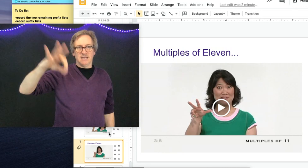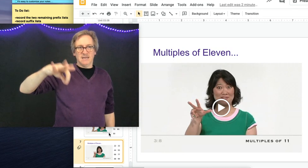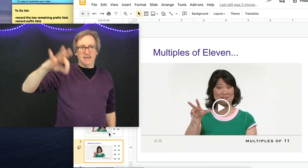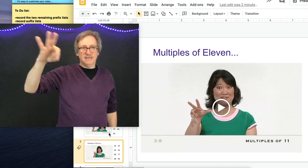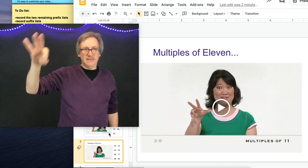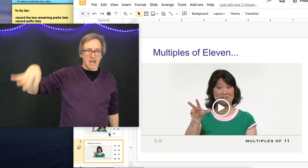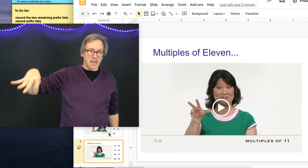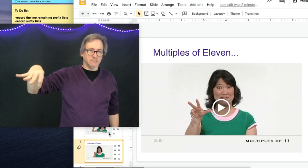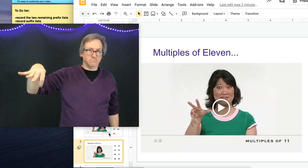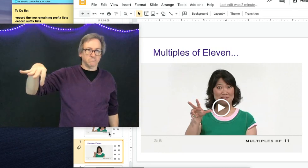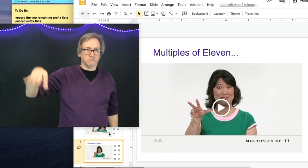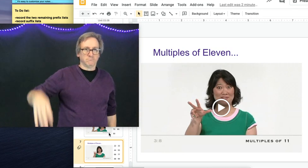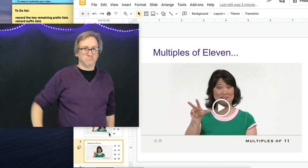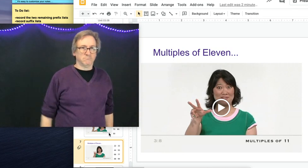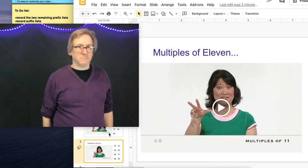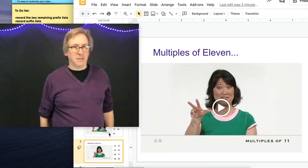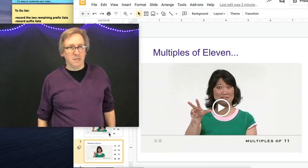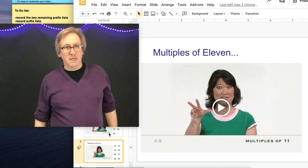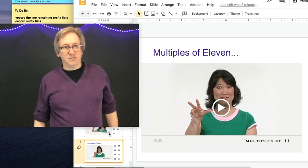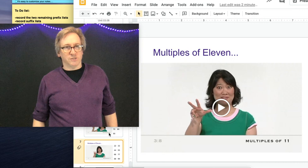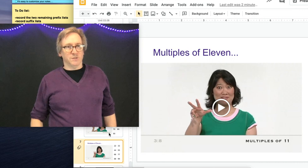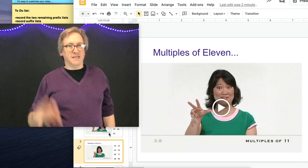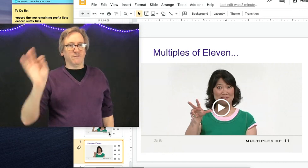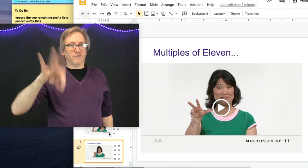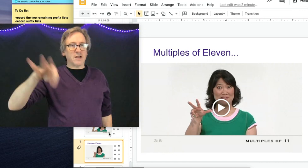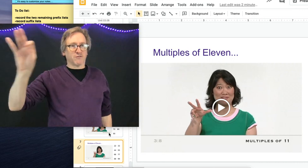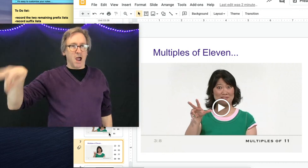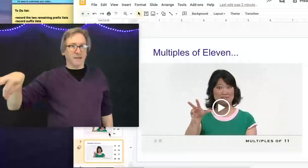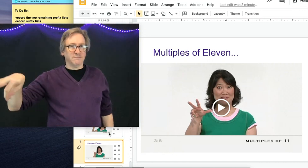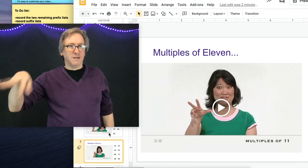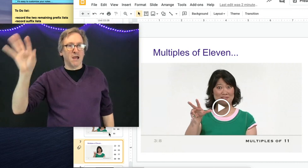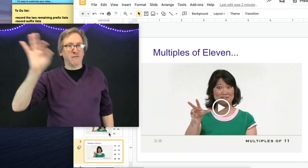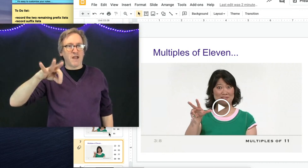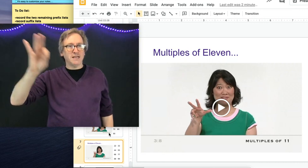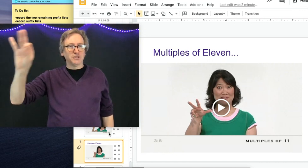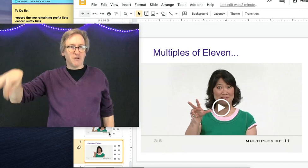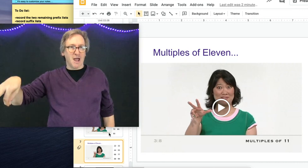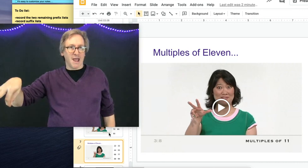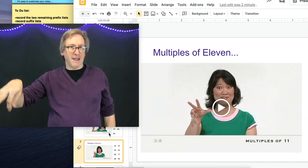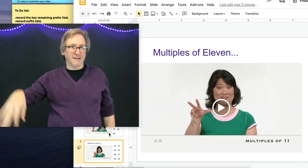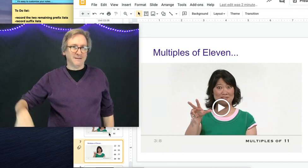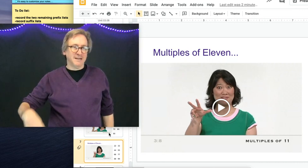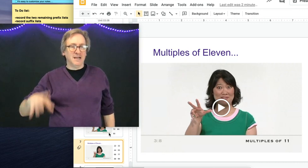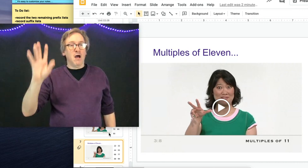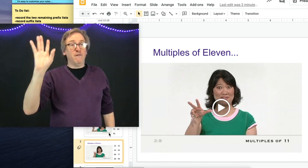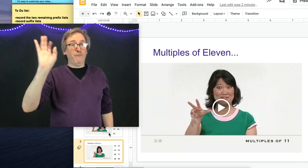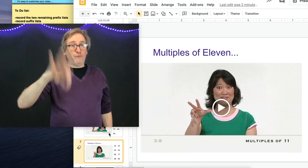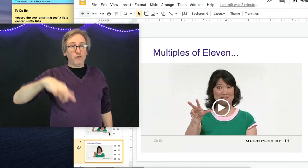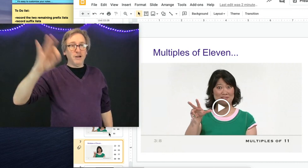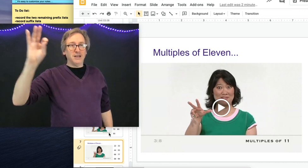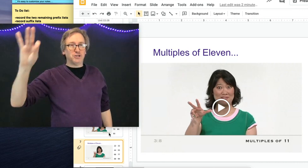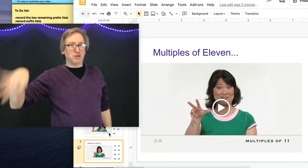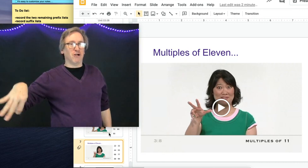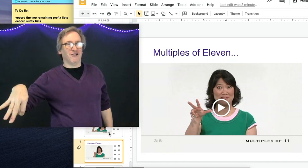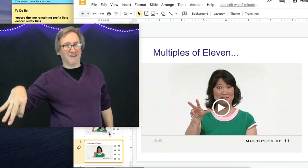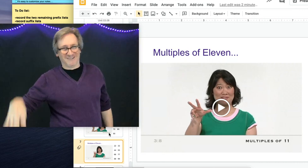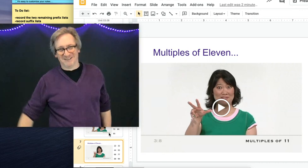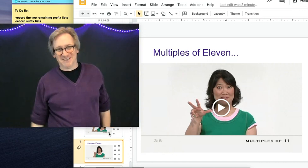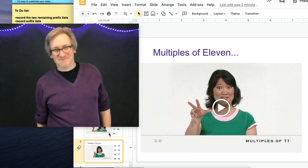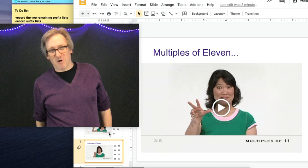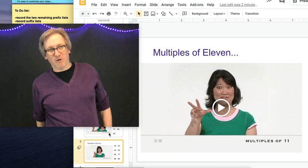88, 99. It's also the sign for French fry. French fry.